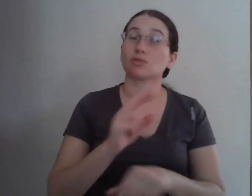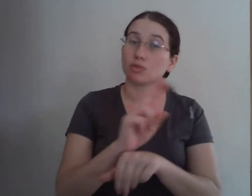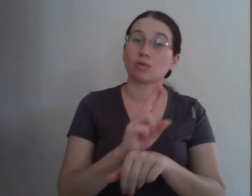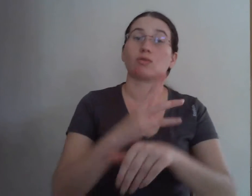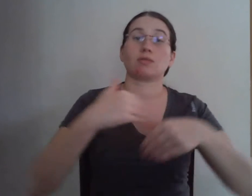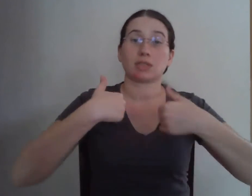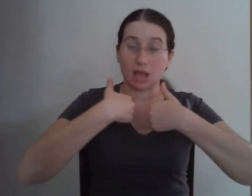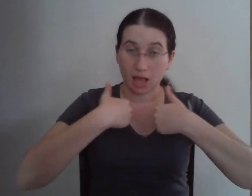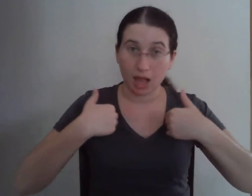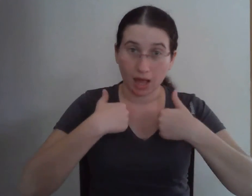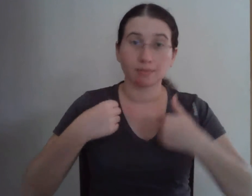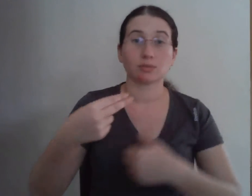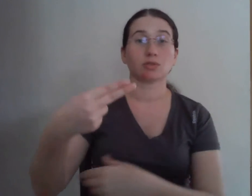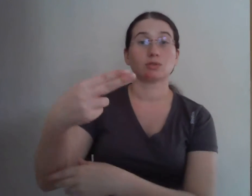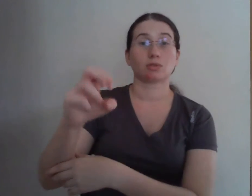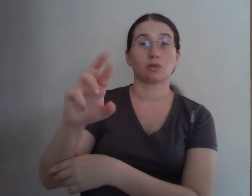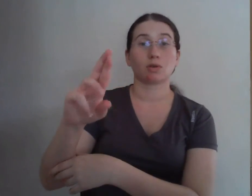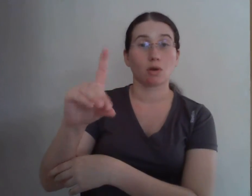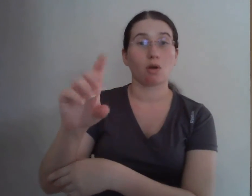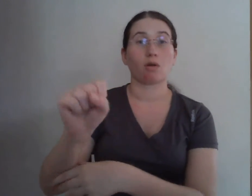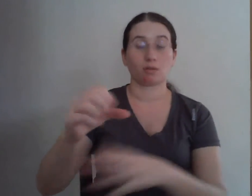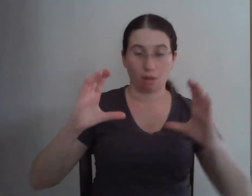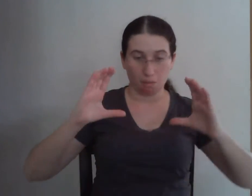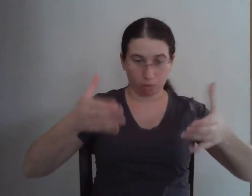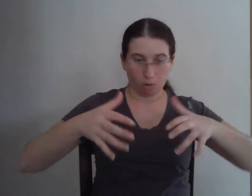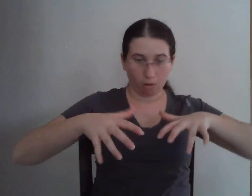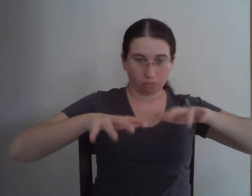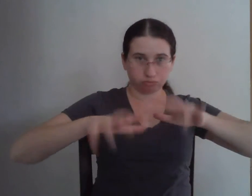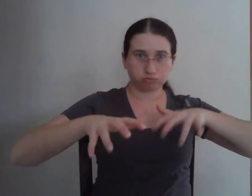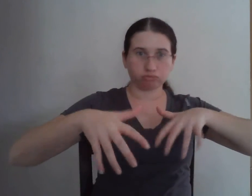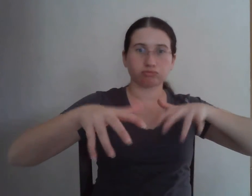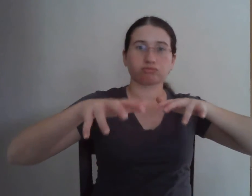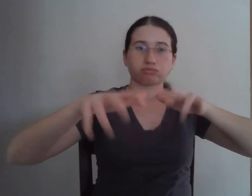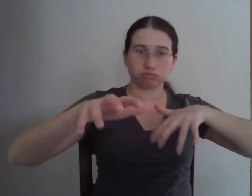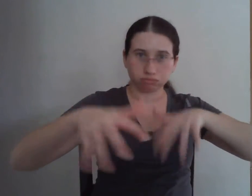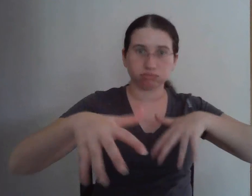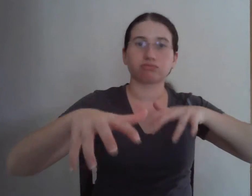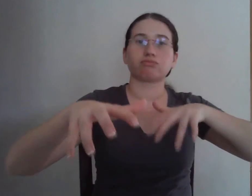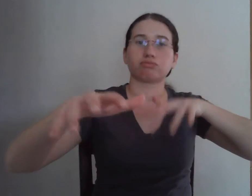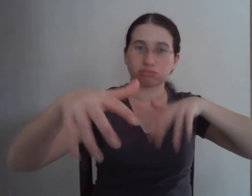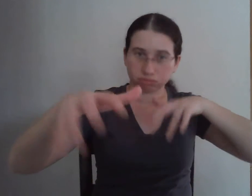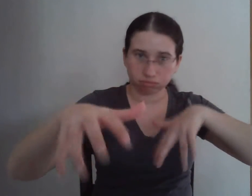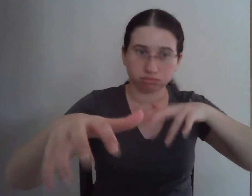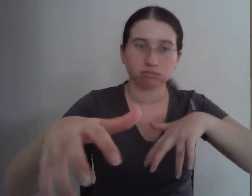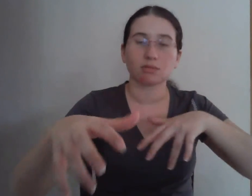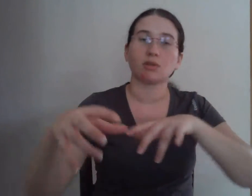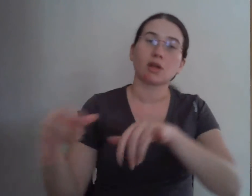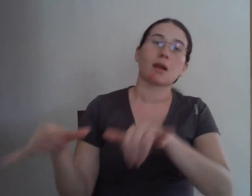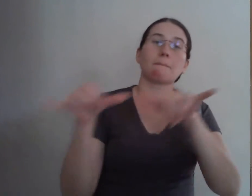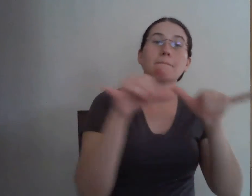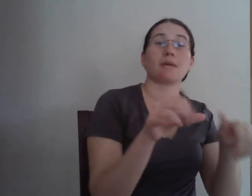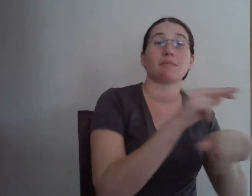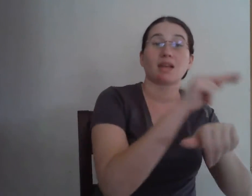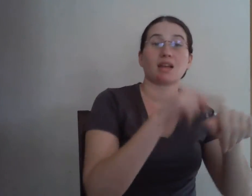bunched and moving, as a proxy for former herds and predators and mimic nature. There is no